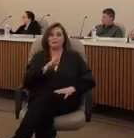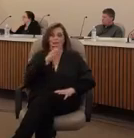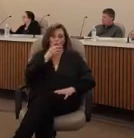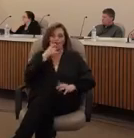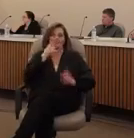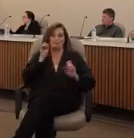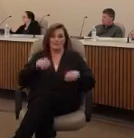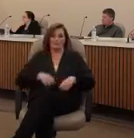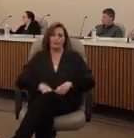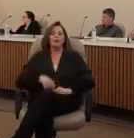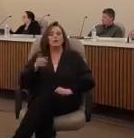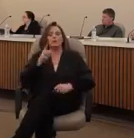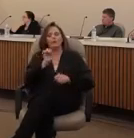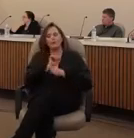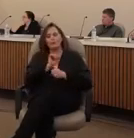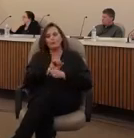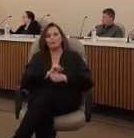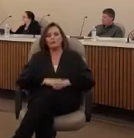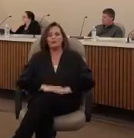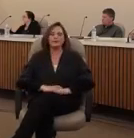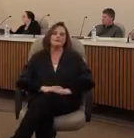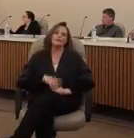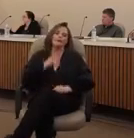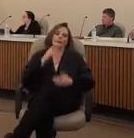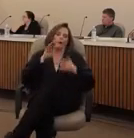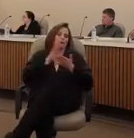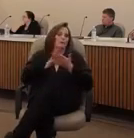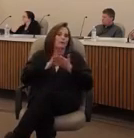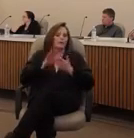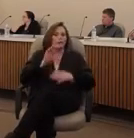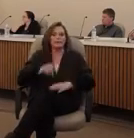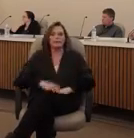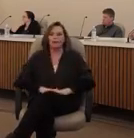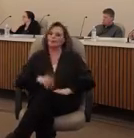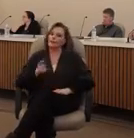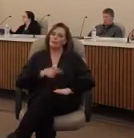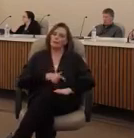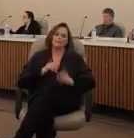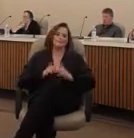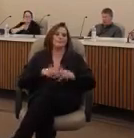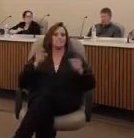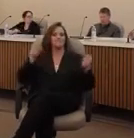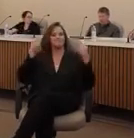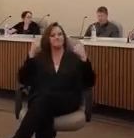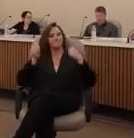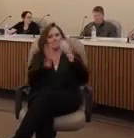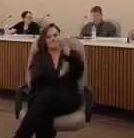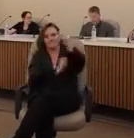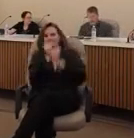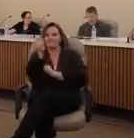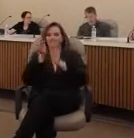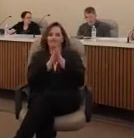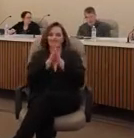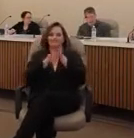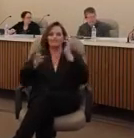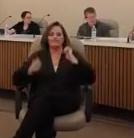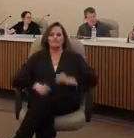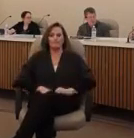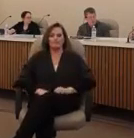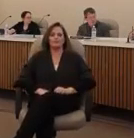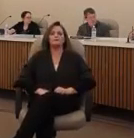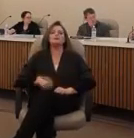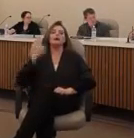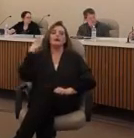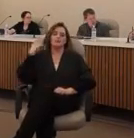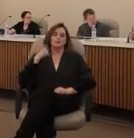working to, there is some environmental cleanup. They're going to get right to work. So. And just to be So I clear would on the say in the next couple